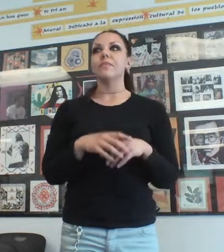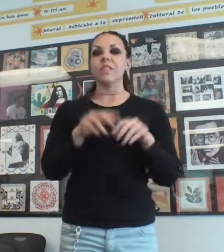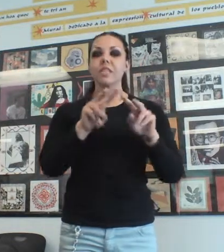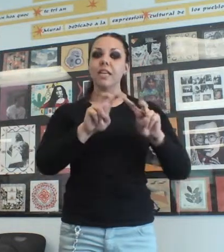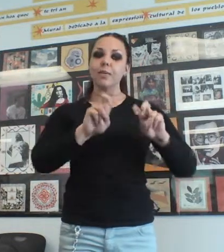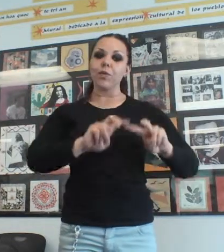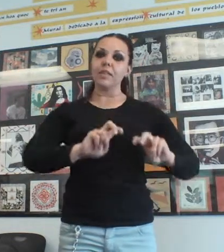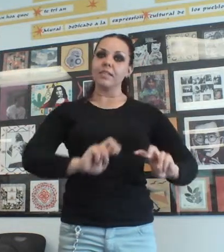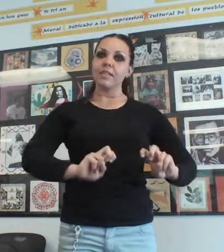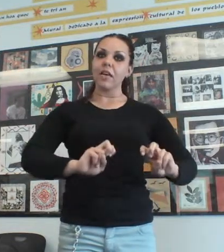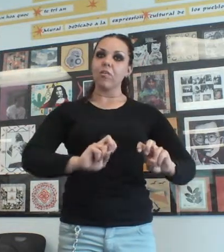of about 5 steps.